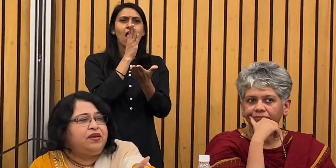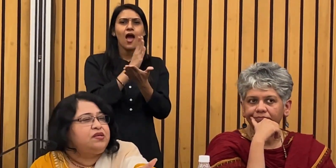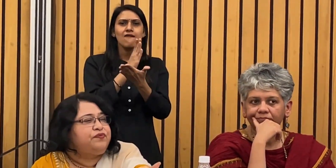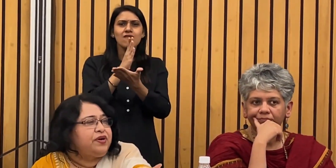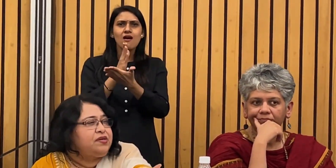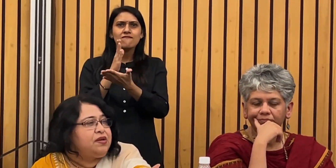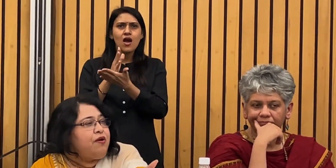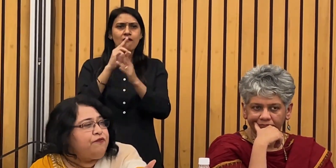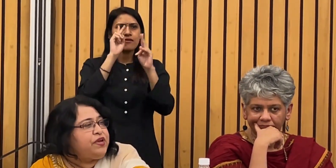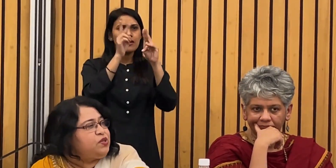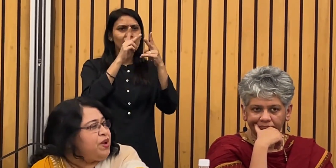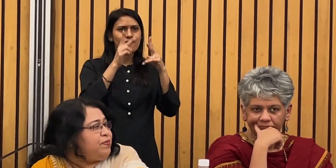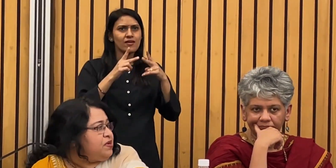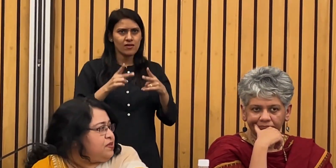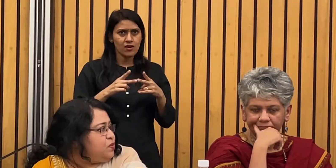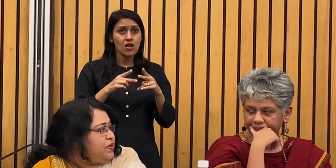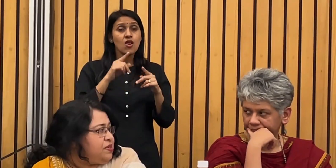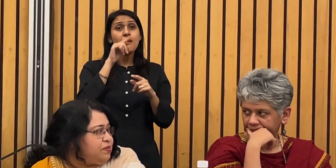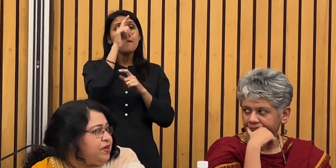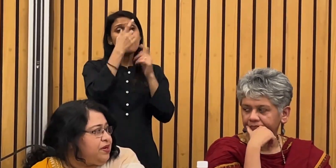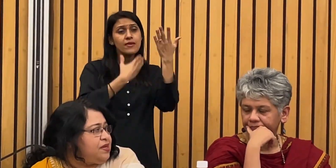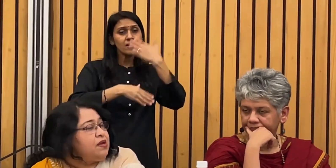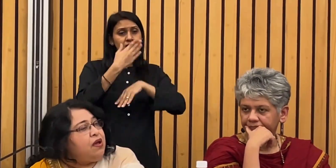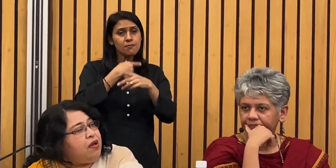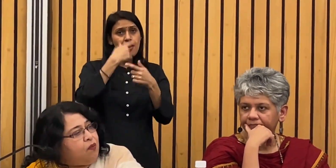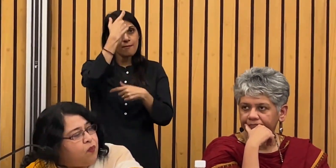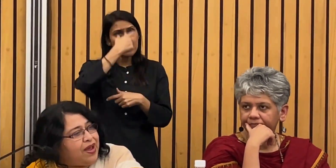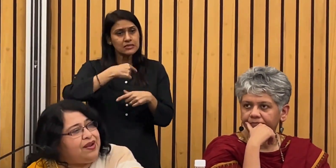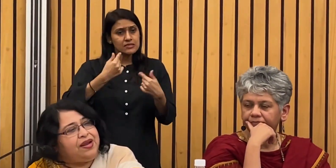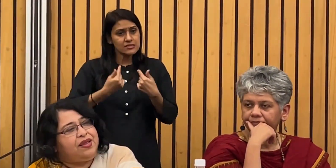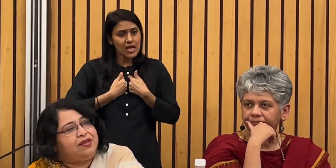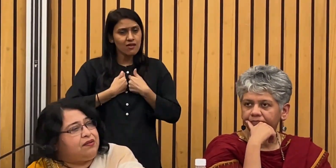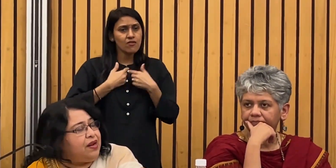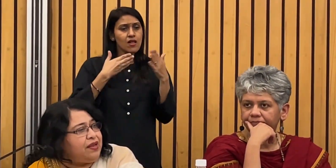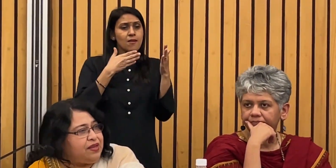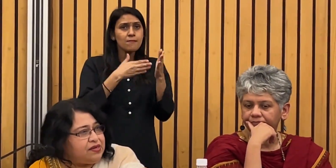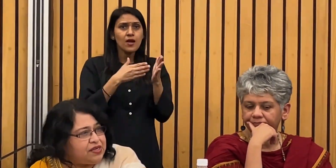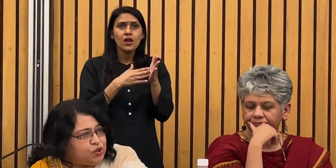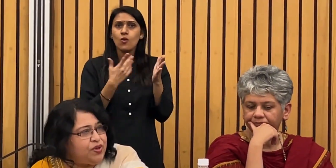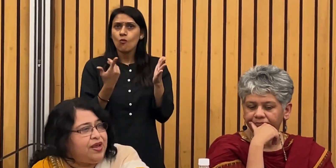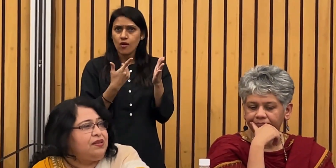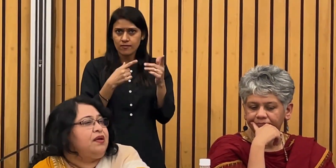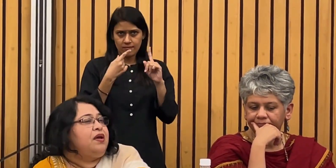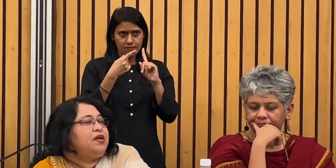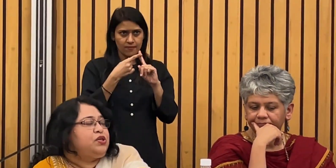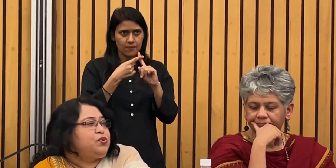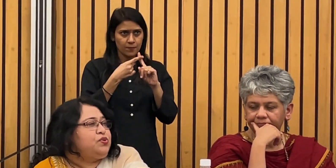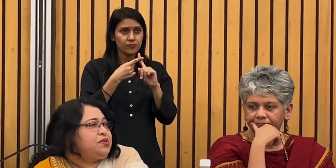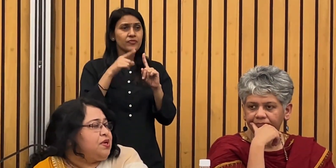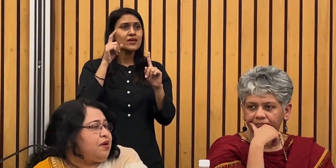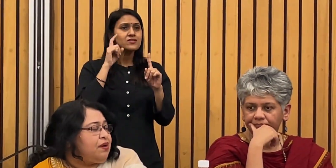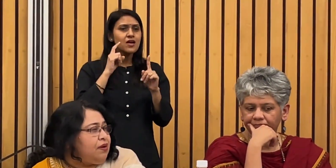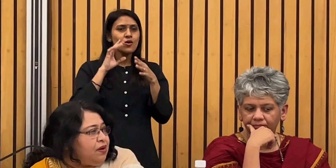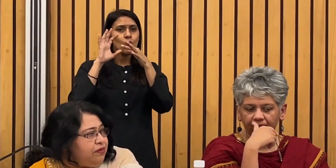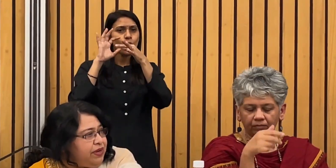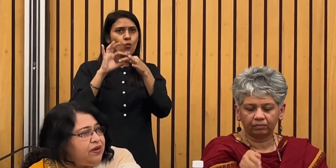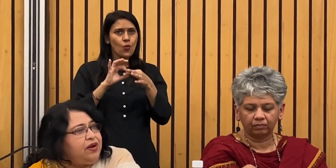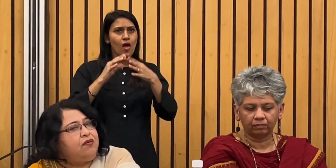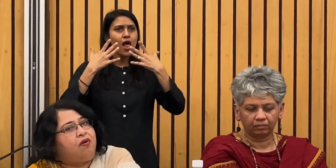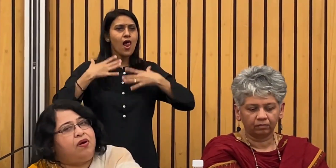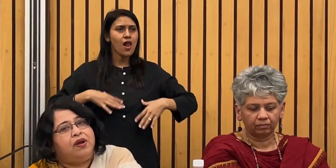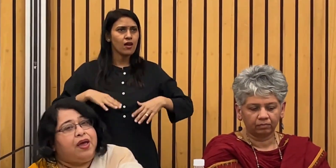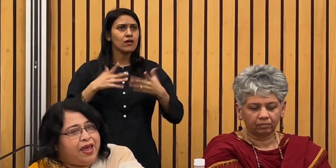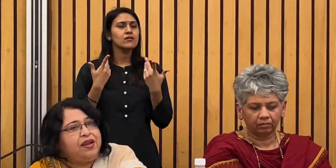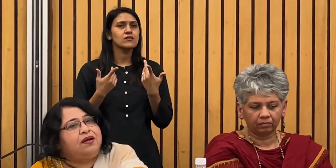on various fronts faced by persons with disabilities while getting like their sexual health issues